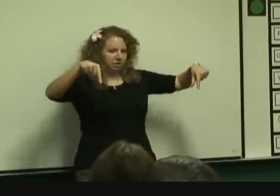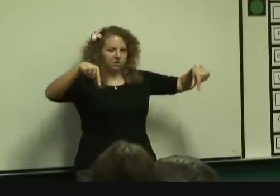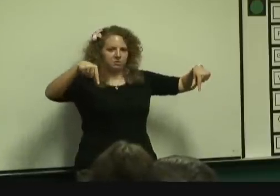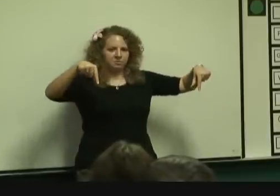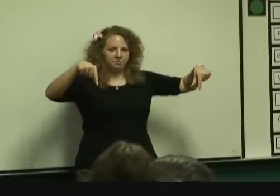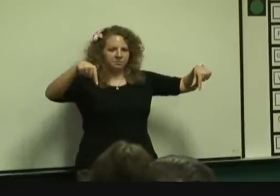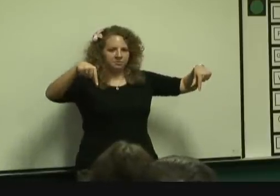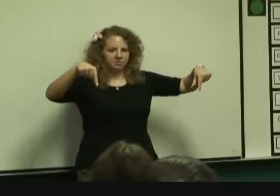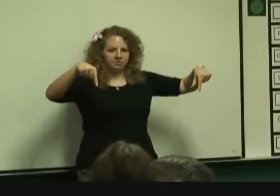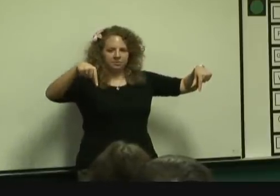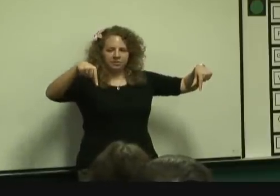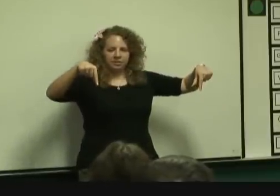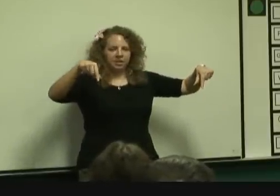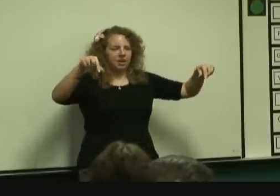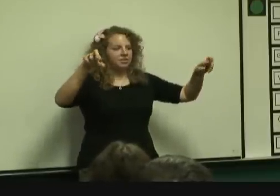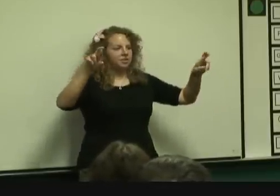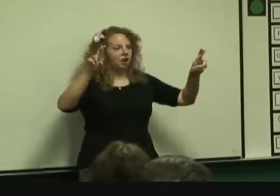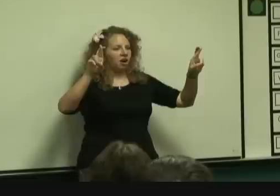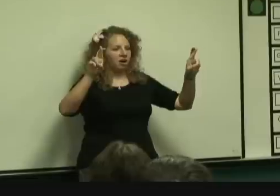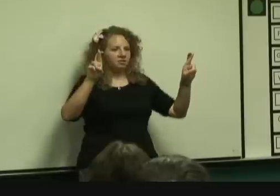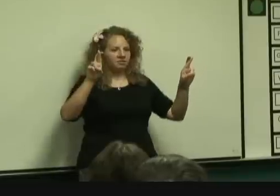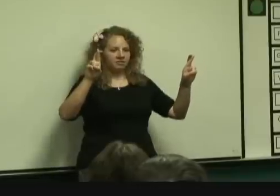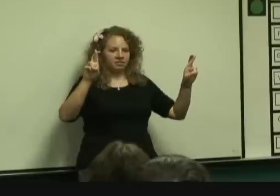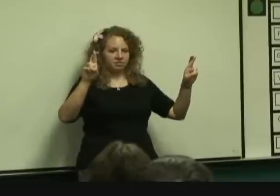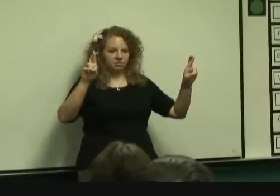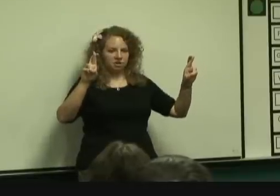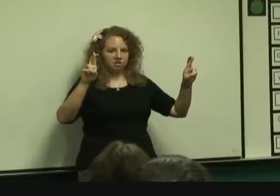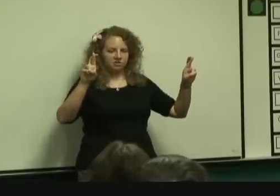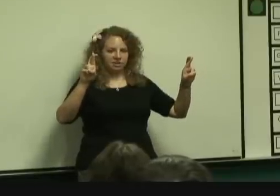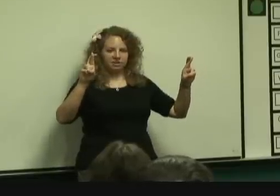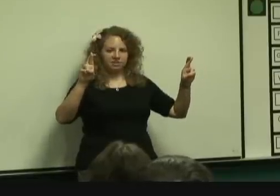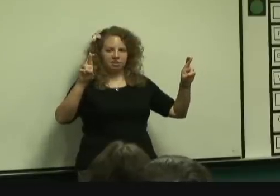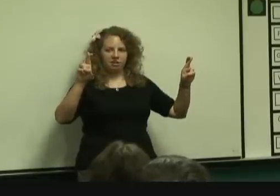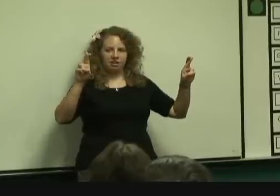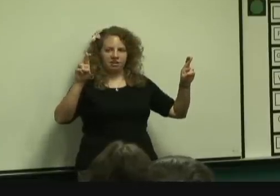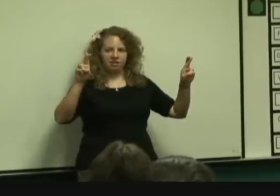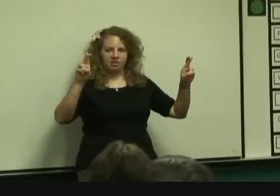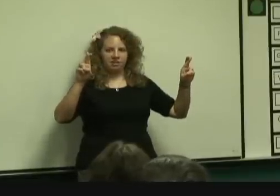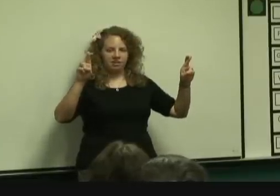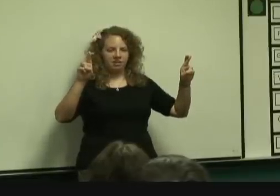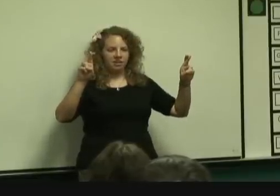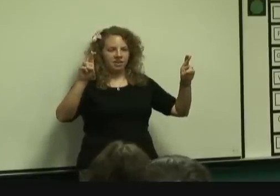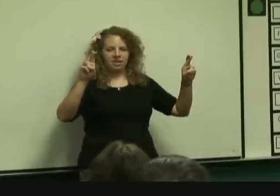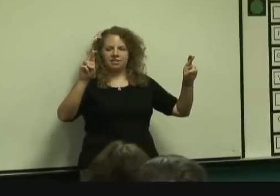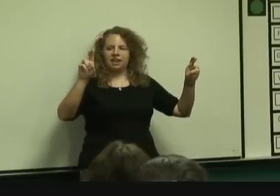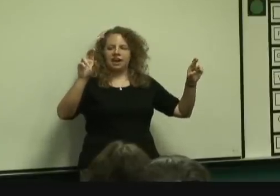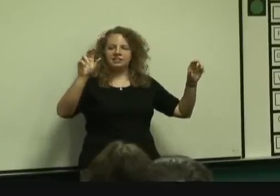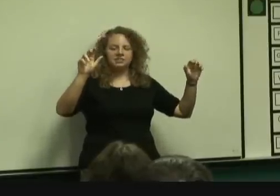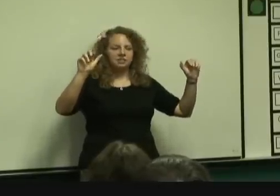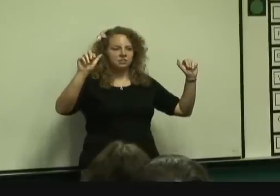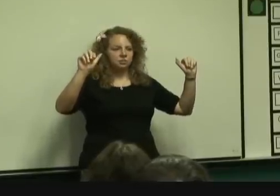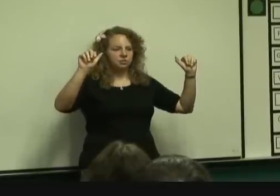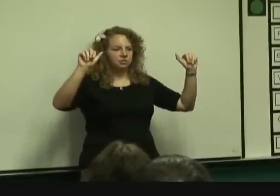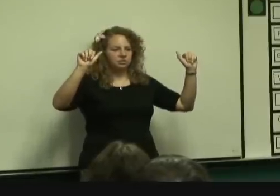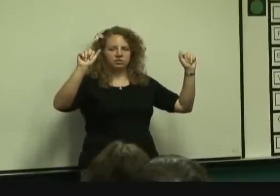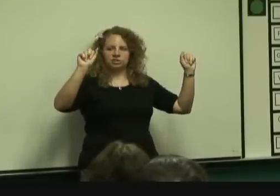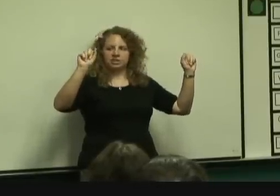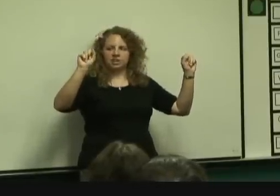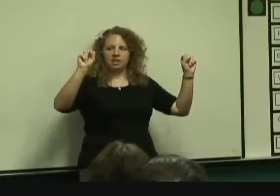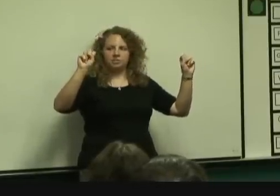Q. And then R. Just cross your fingers. R. And then S. So it's just like that, and you put